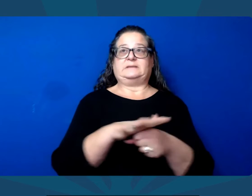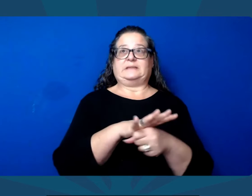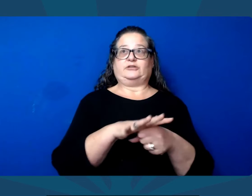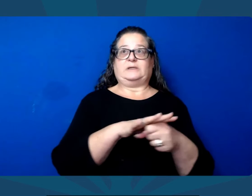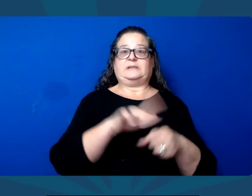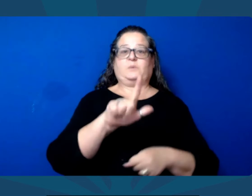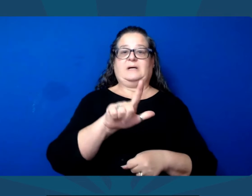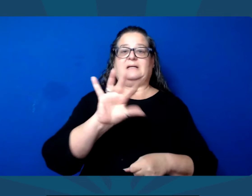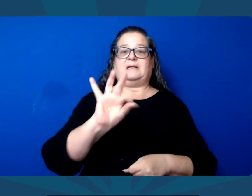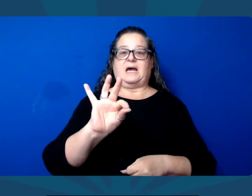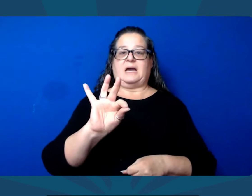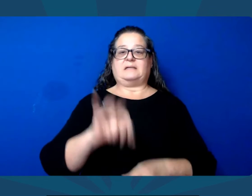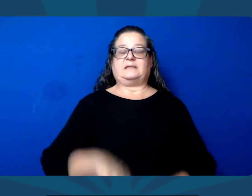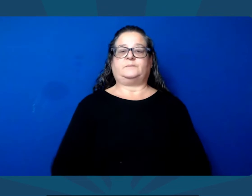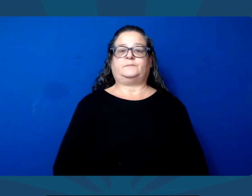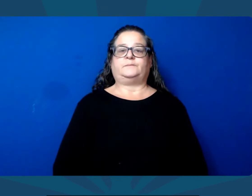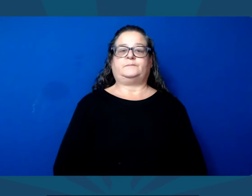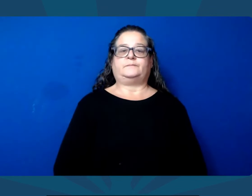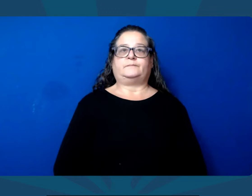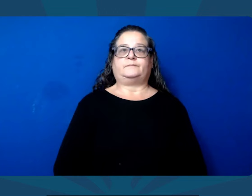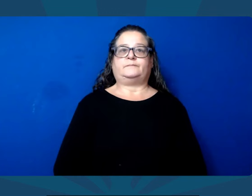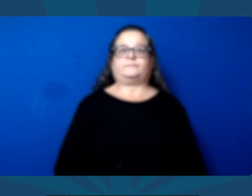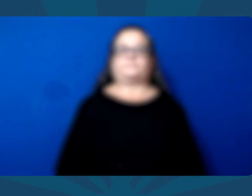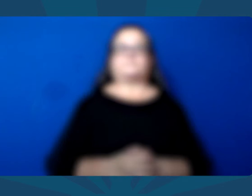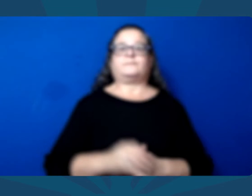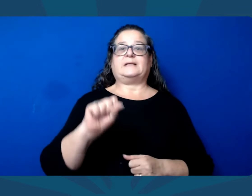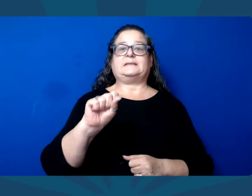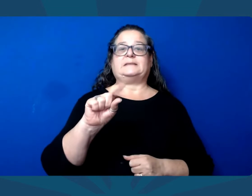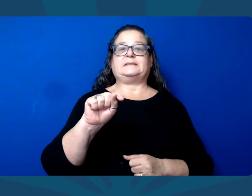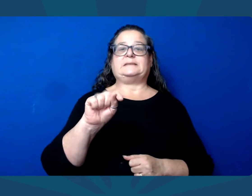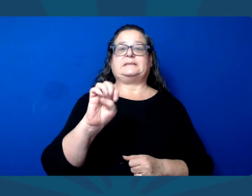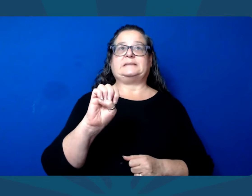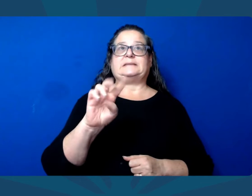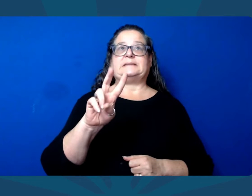Candidates for State Representative, District 29.